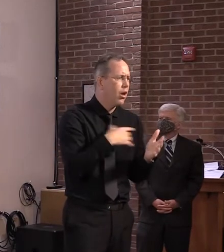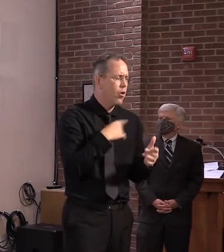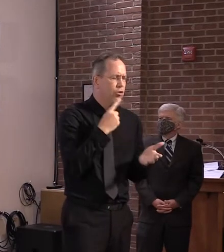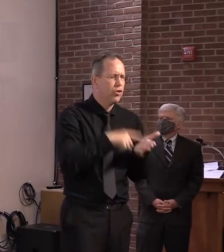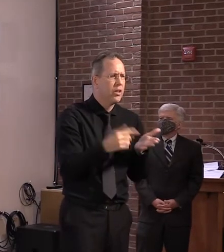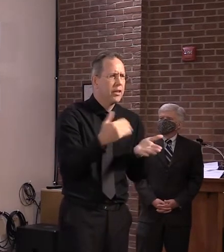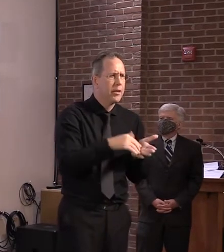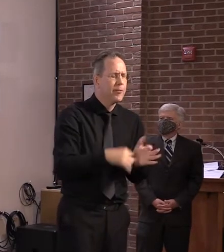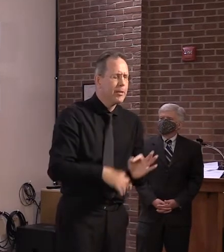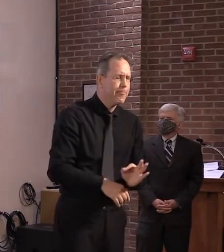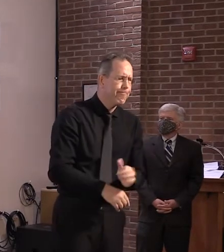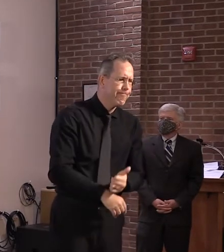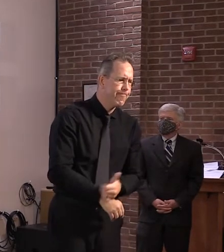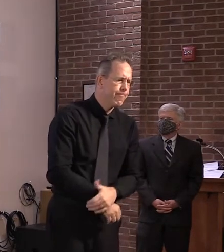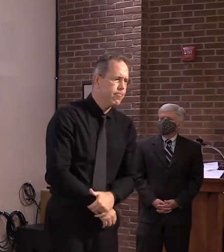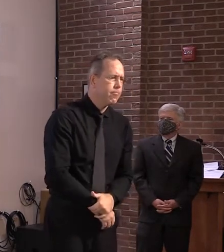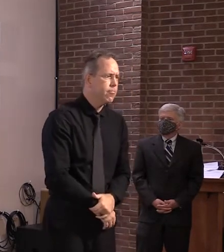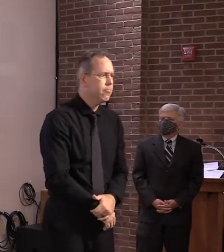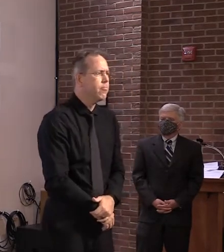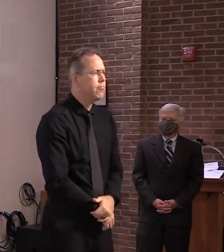you. Sure.